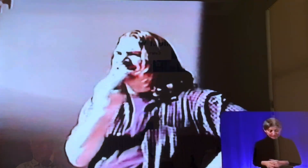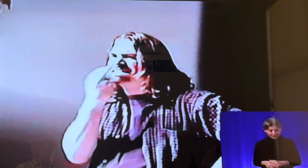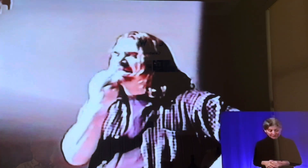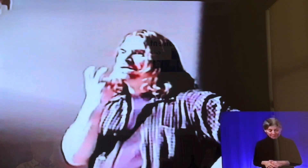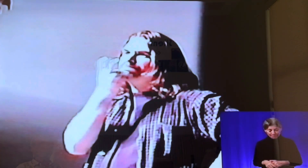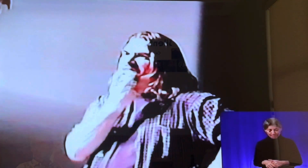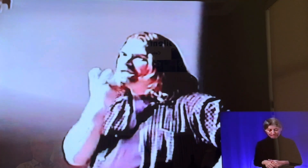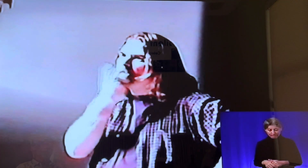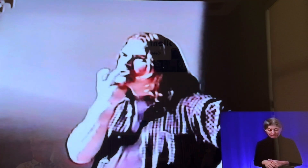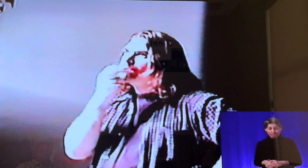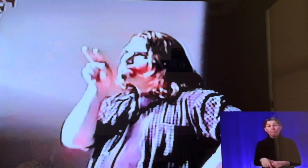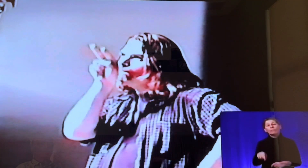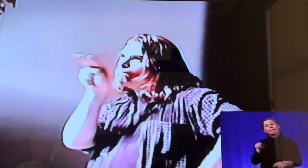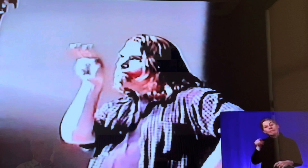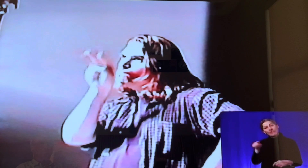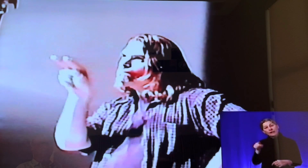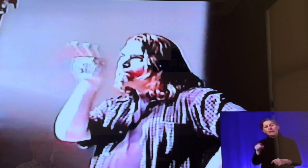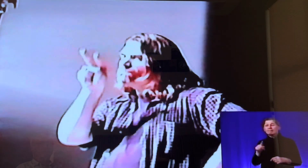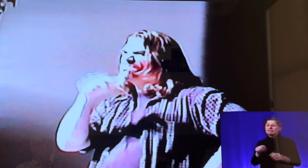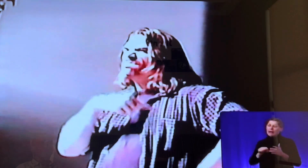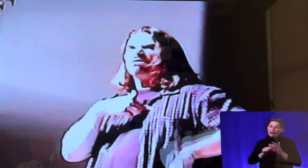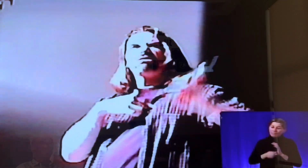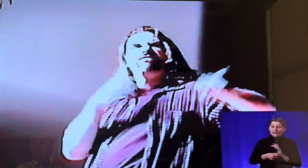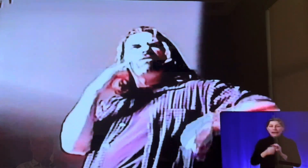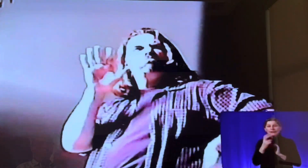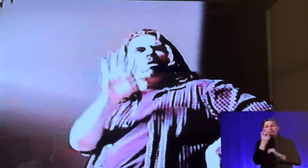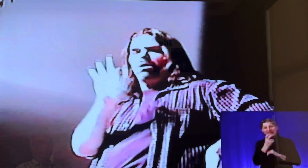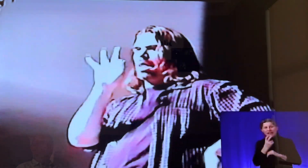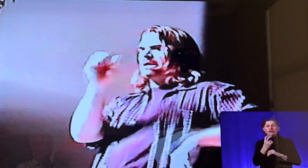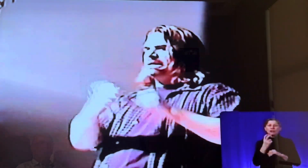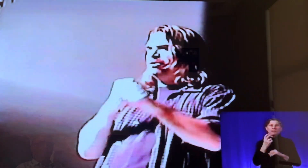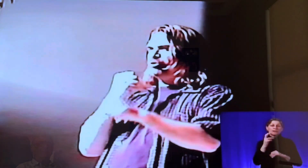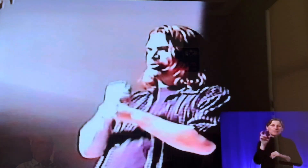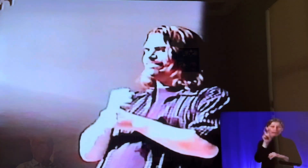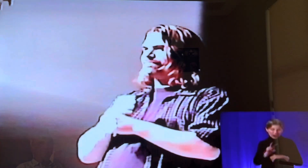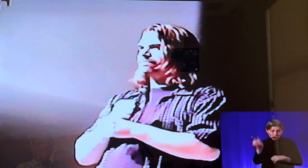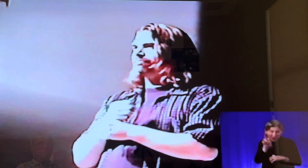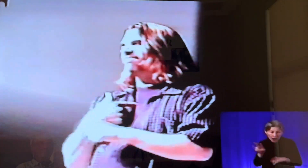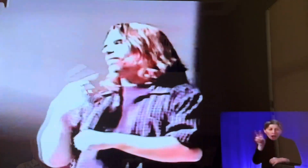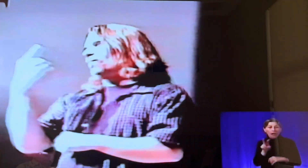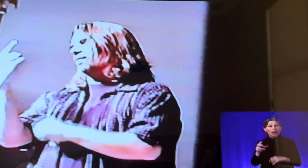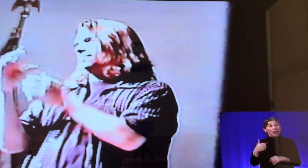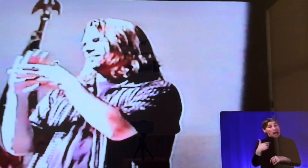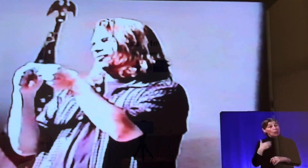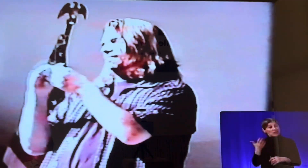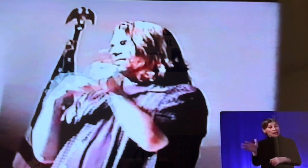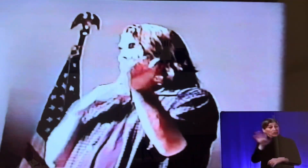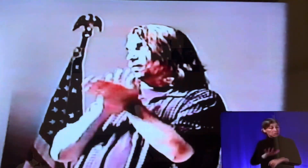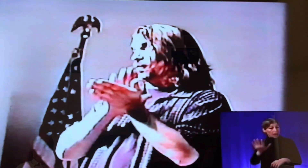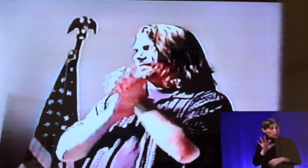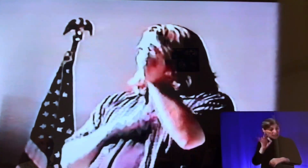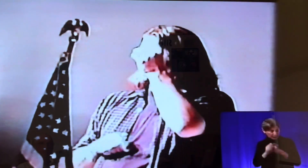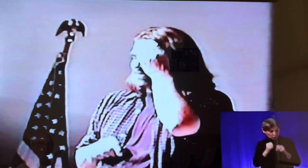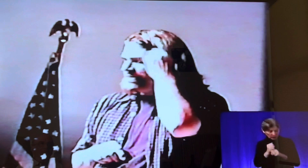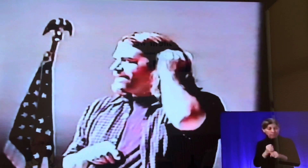They emphasize speech, speech reading. So I was there for about 9 years, and I have one